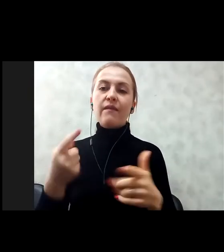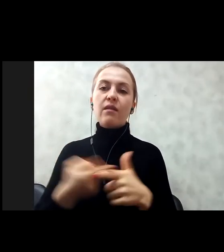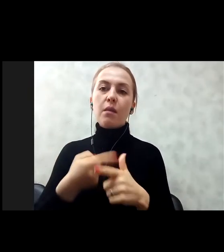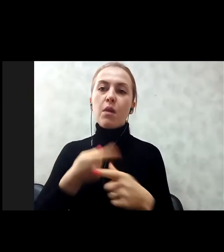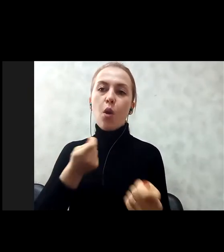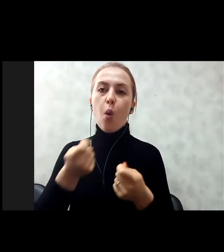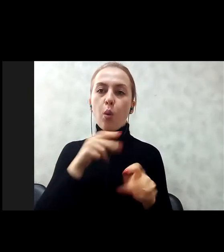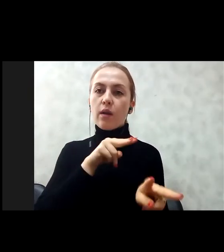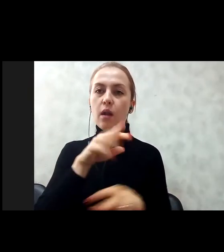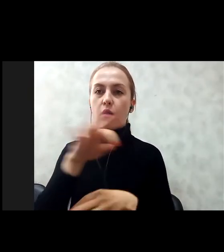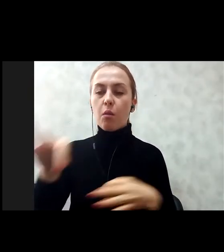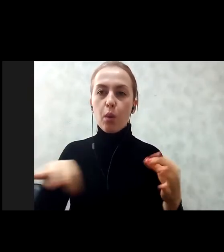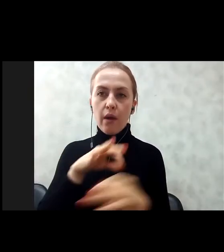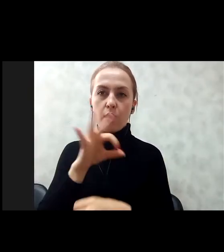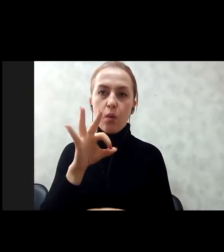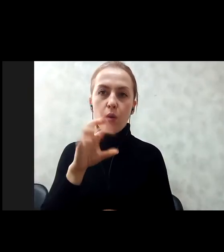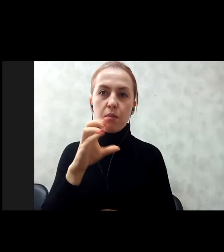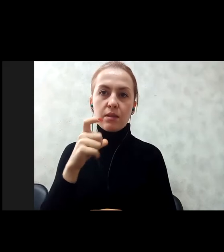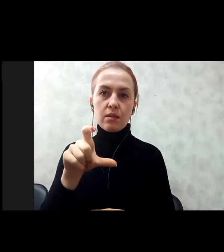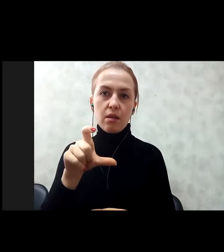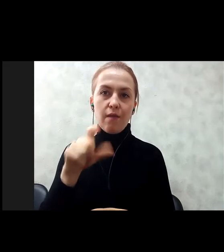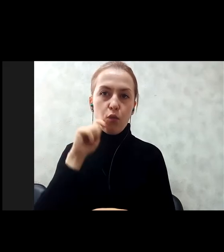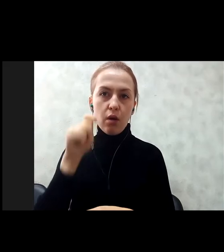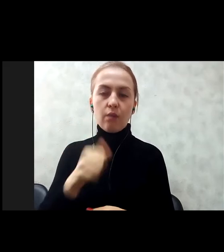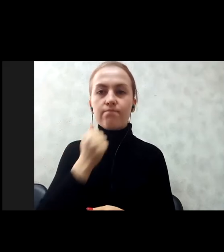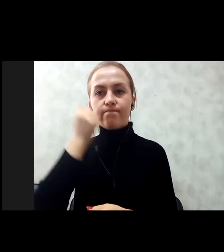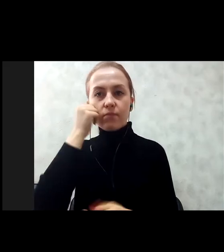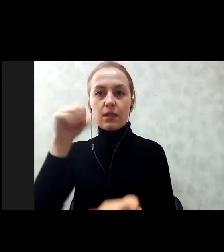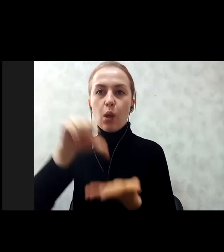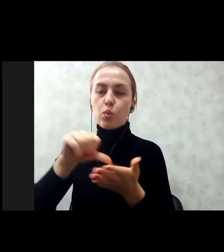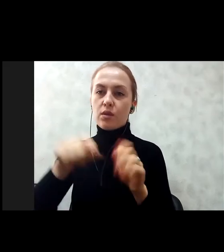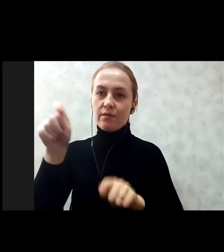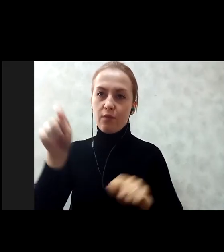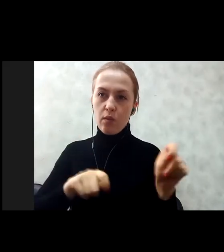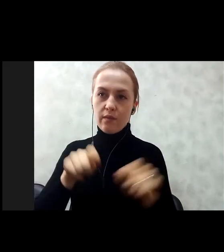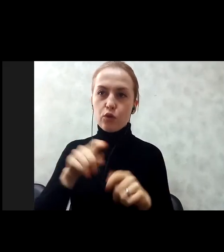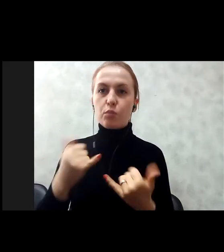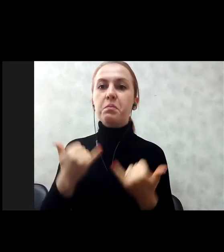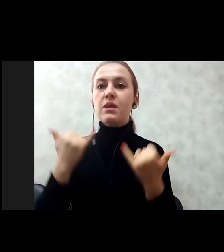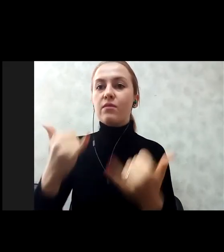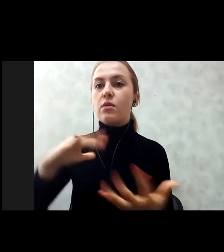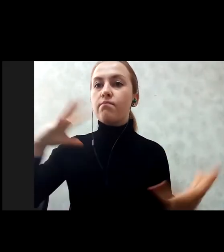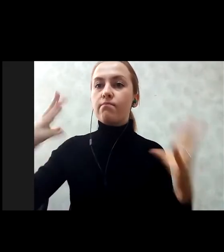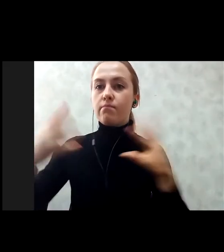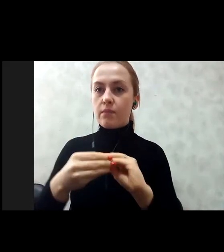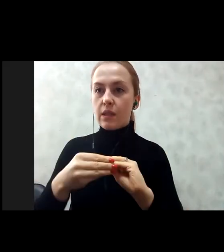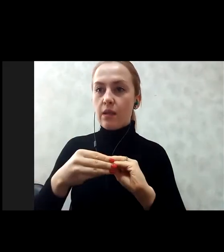behalf of OSCE PCE, I would like to thank all of you for participating in this conference